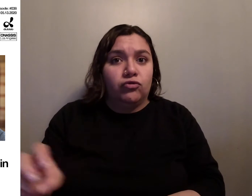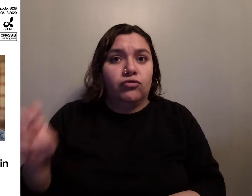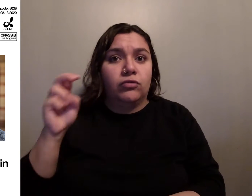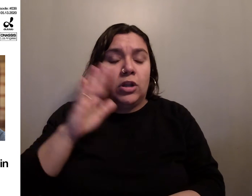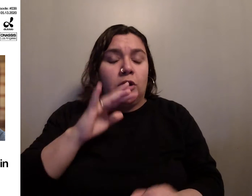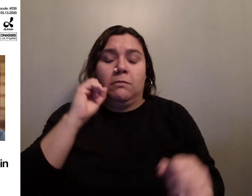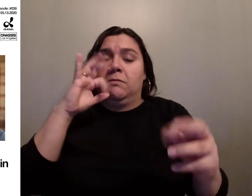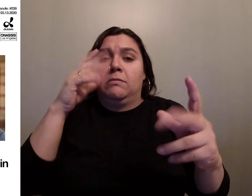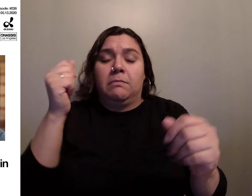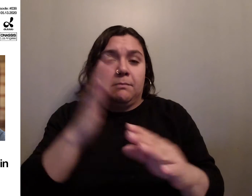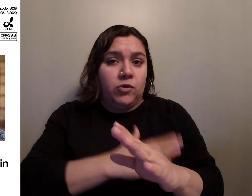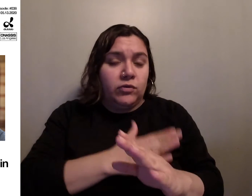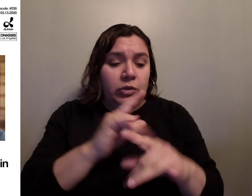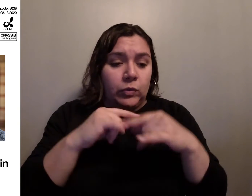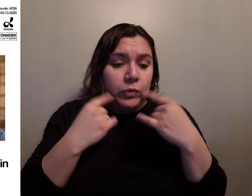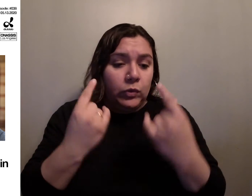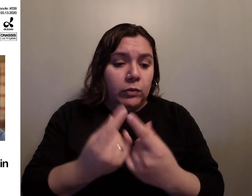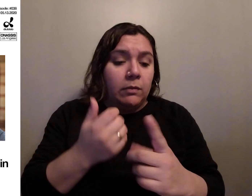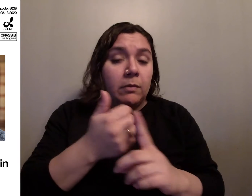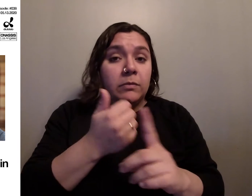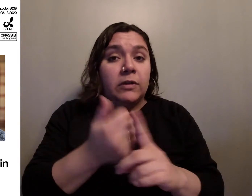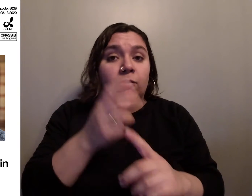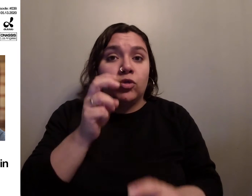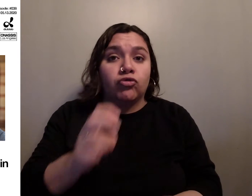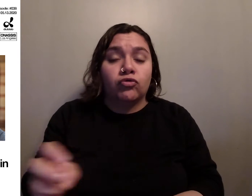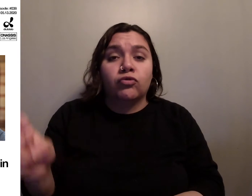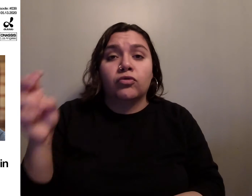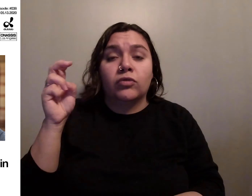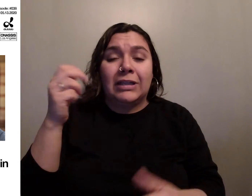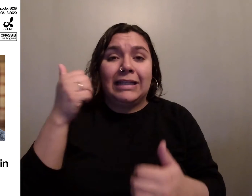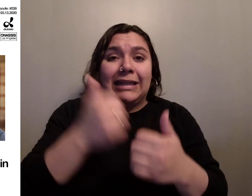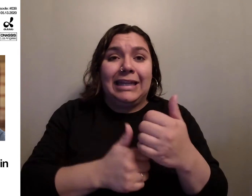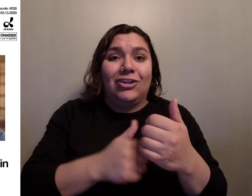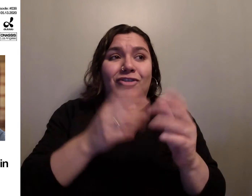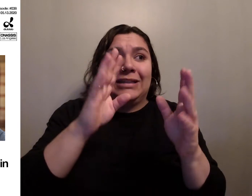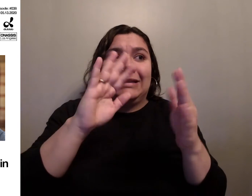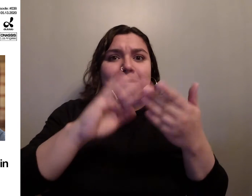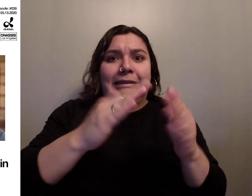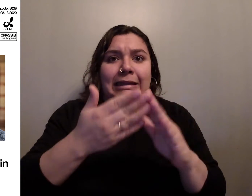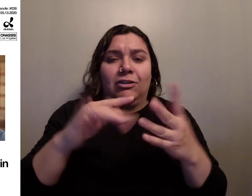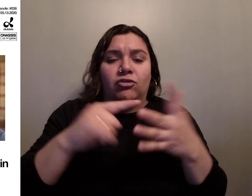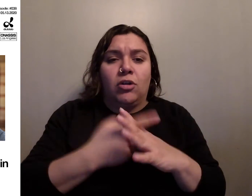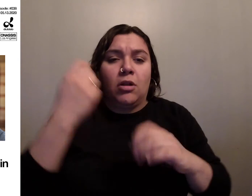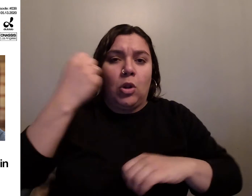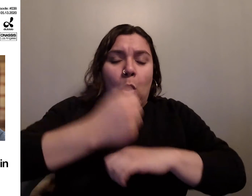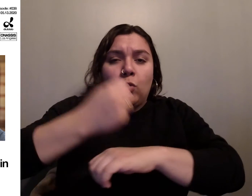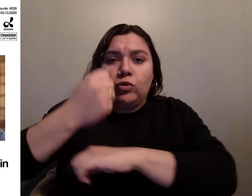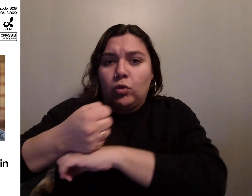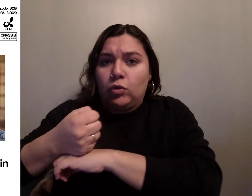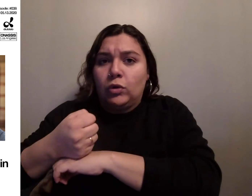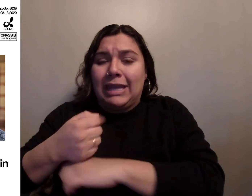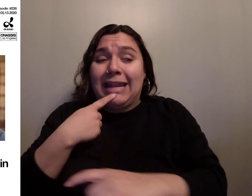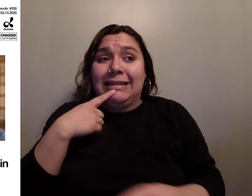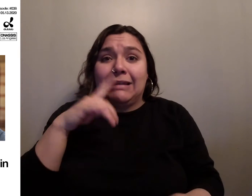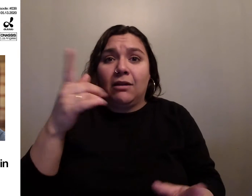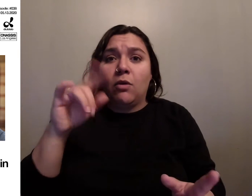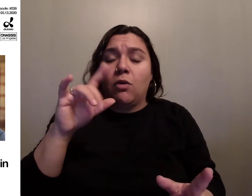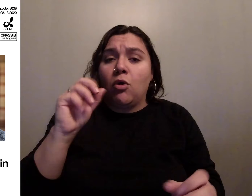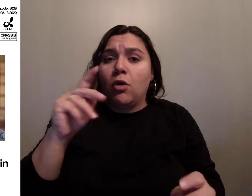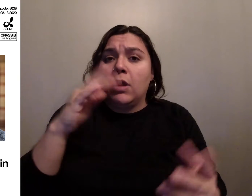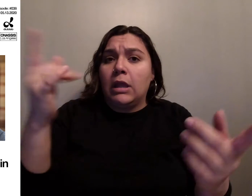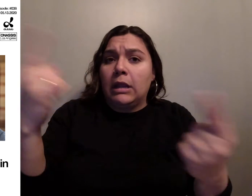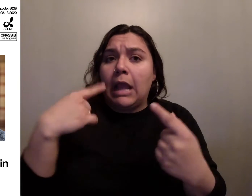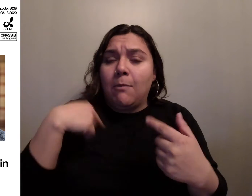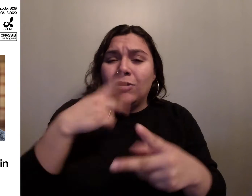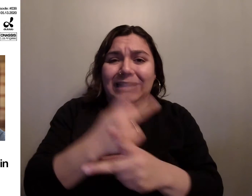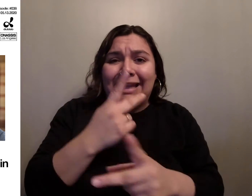as they were in touring, they're incredible music ensemble, and as they were touring, each successive city was closing down,